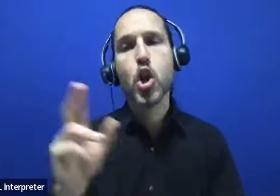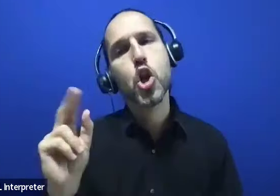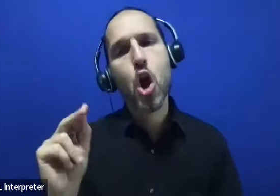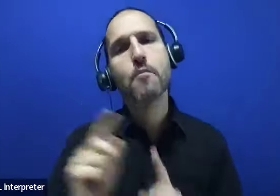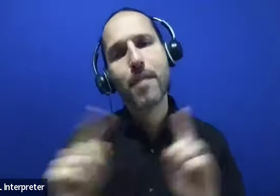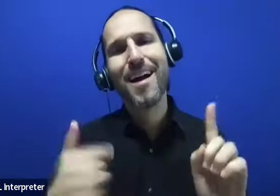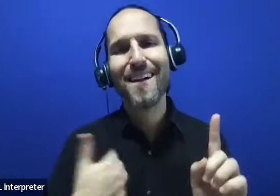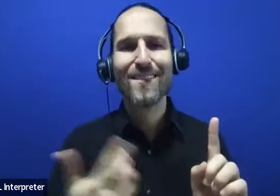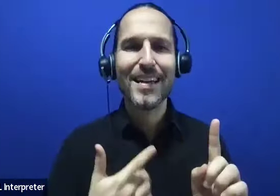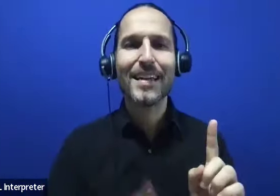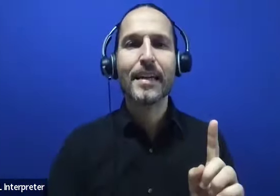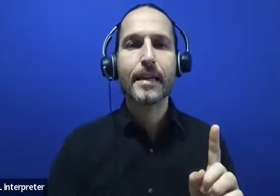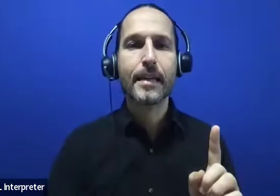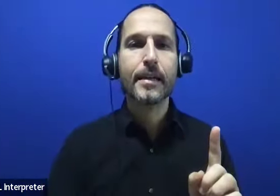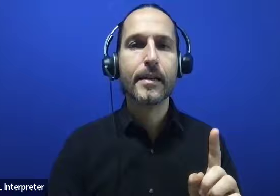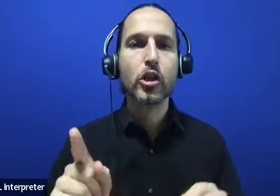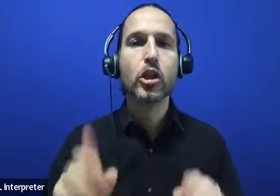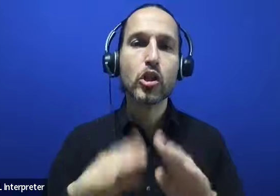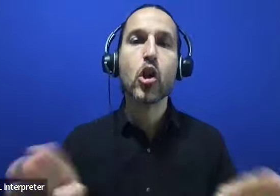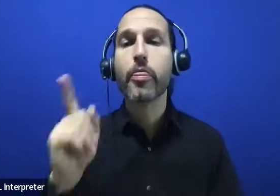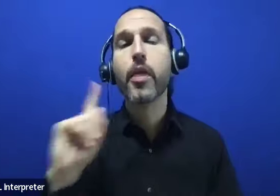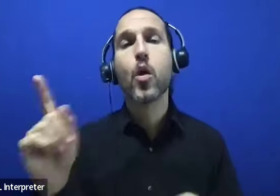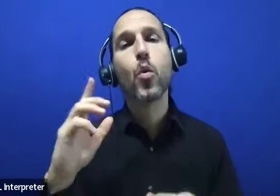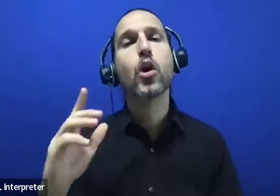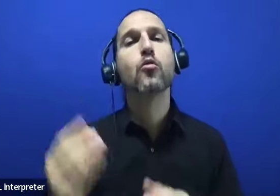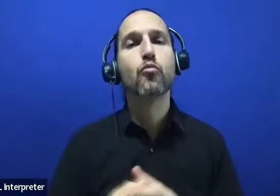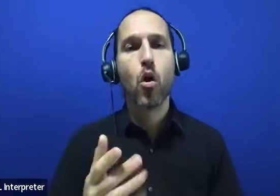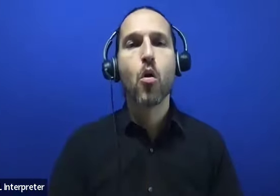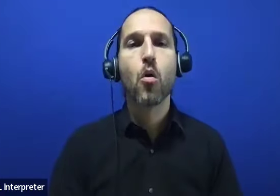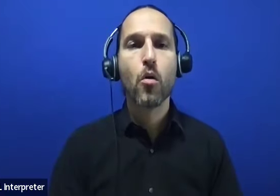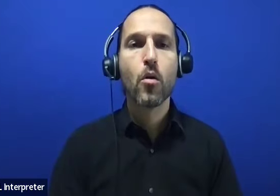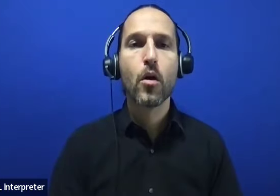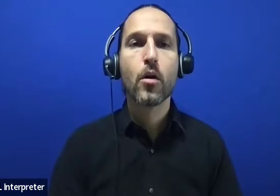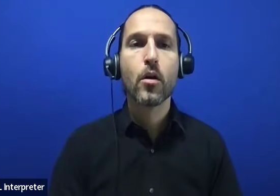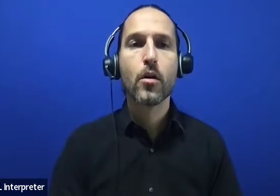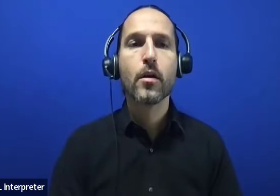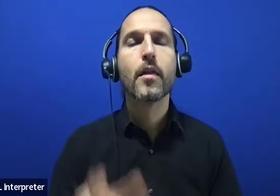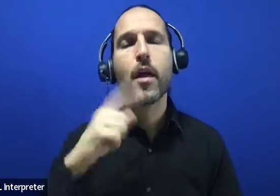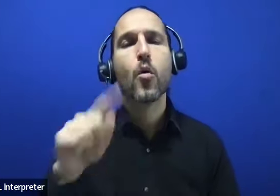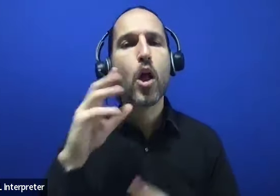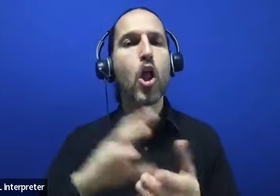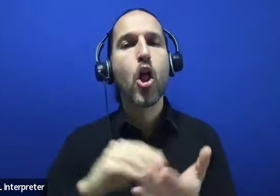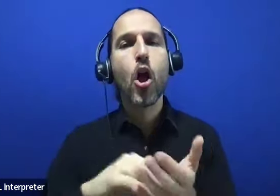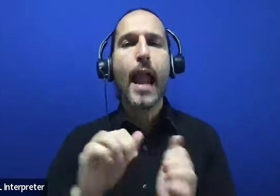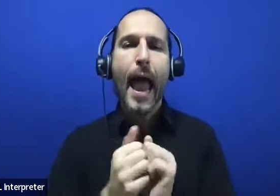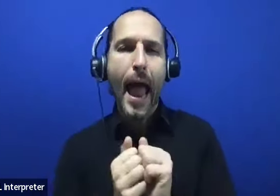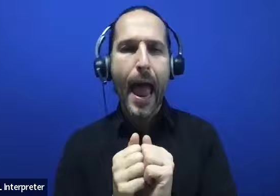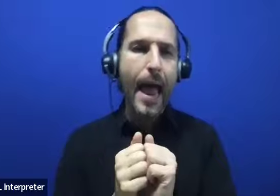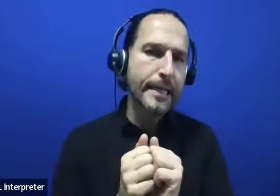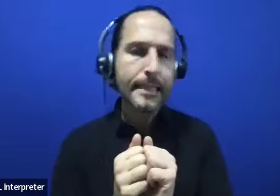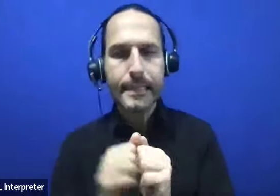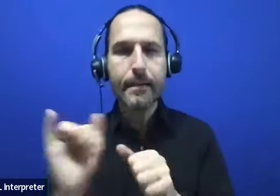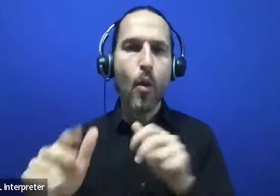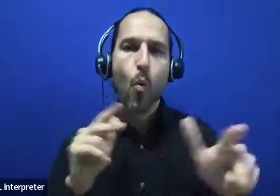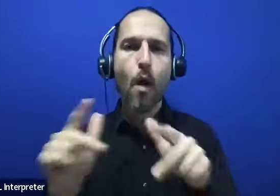think the children, as they grow, learn how to compensate for it. And so the walk